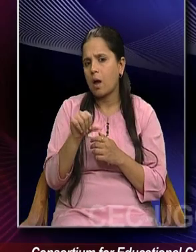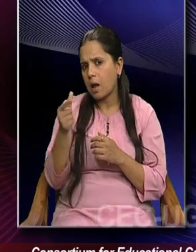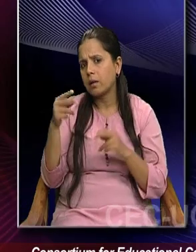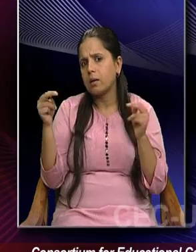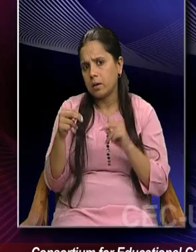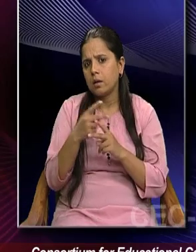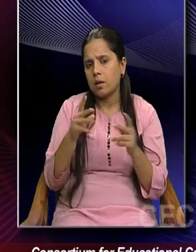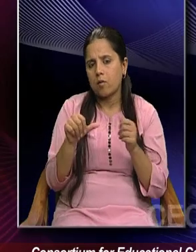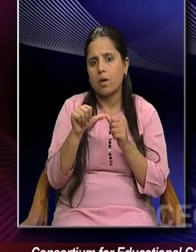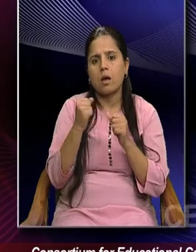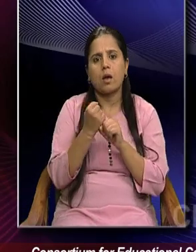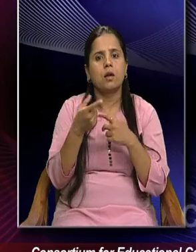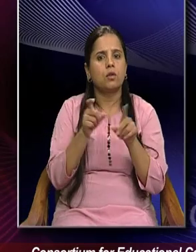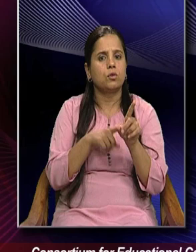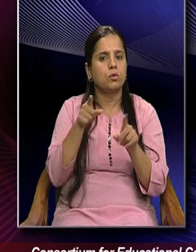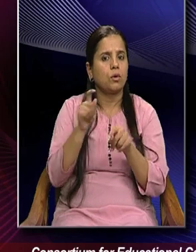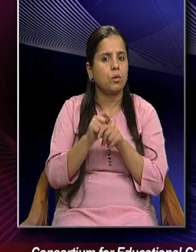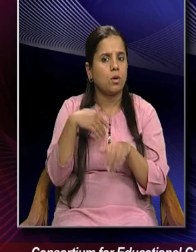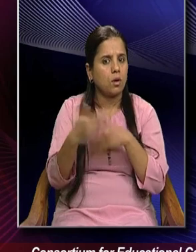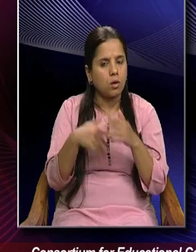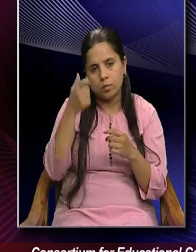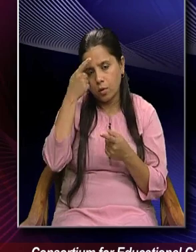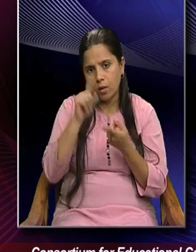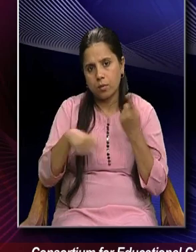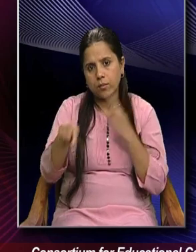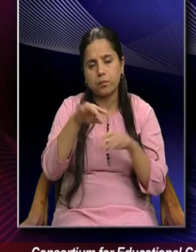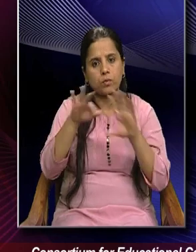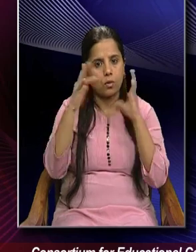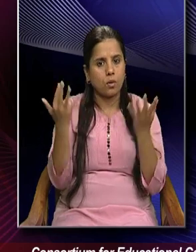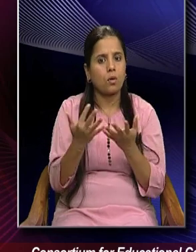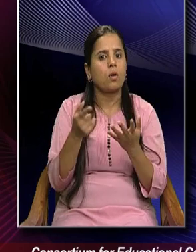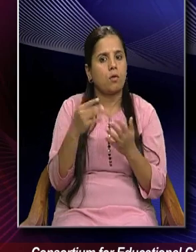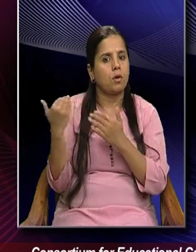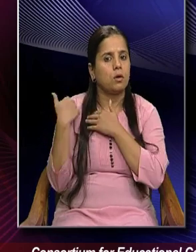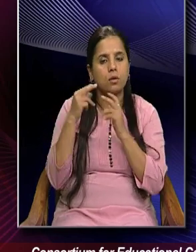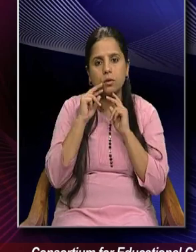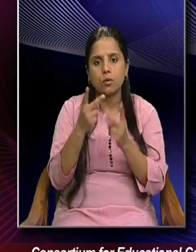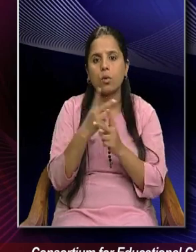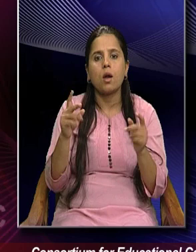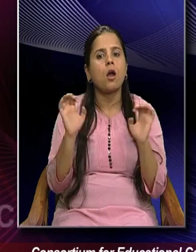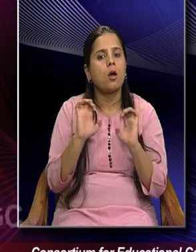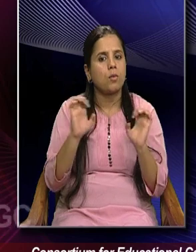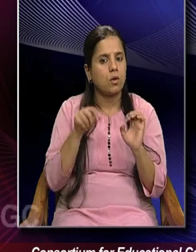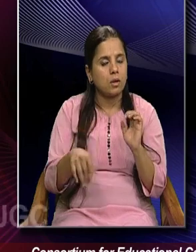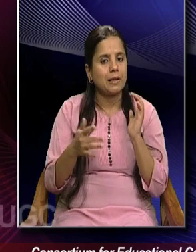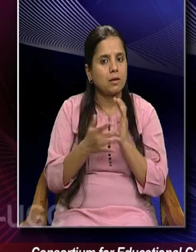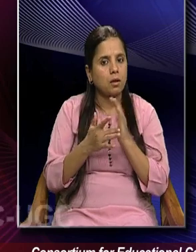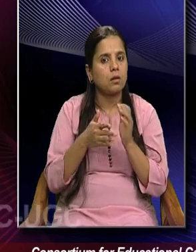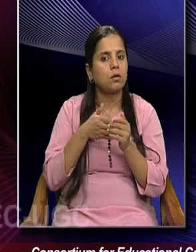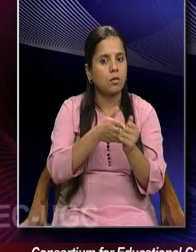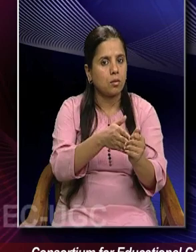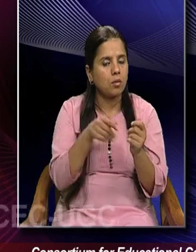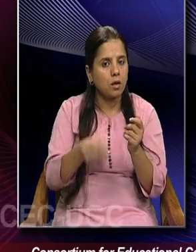agency. Work on these crises, leads the global health response to emergencies, providing technical guidance,